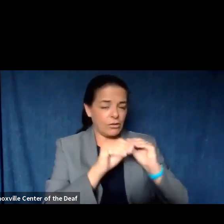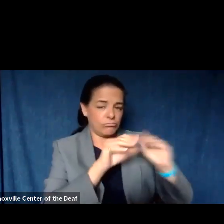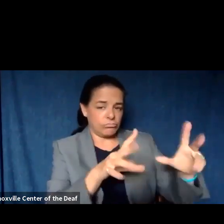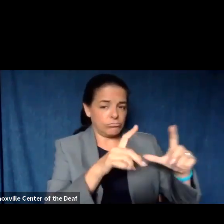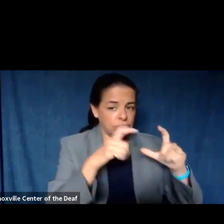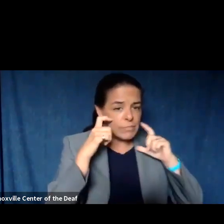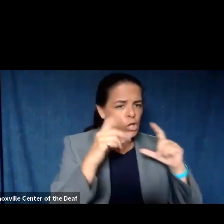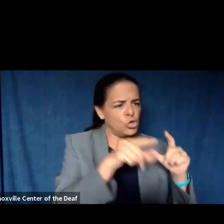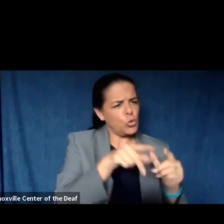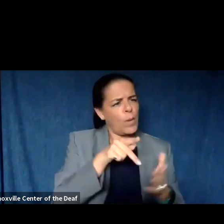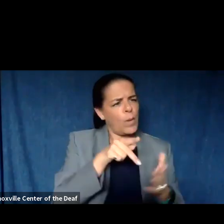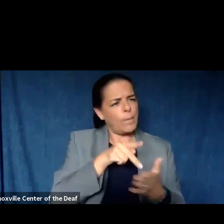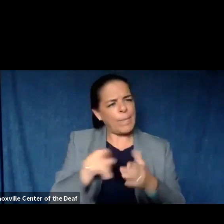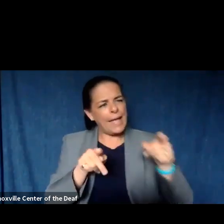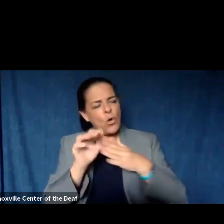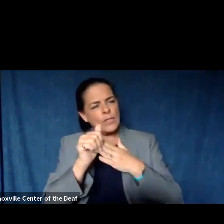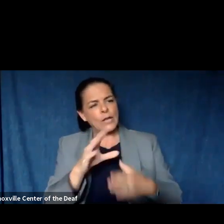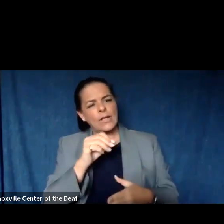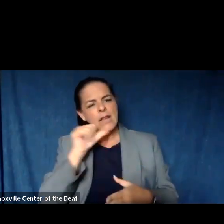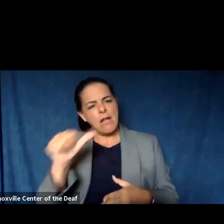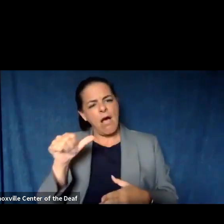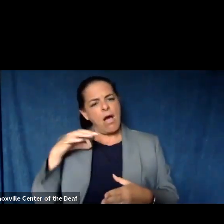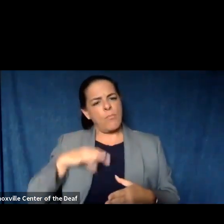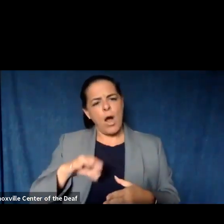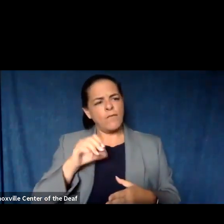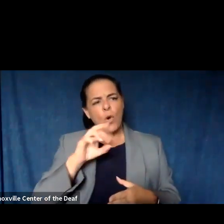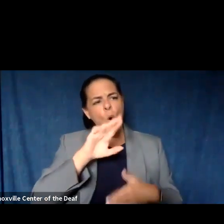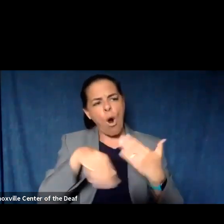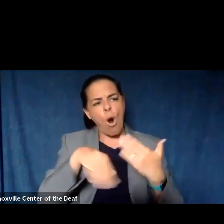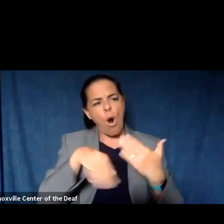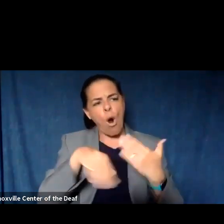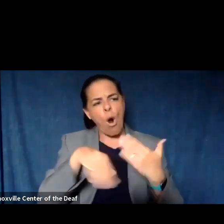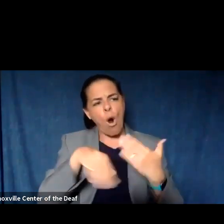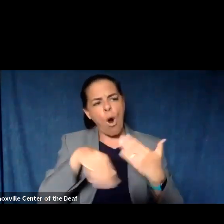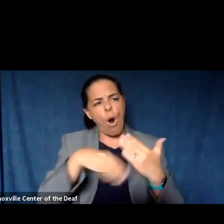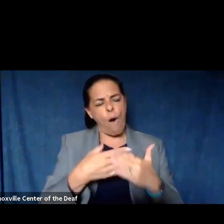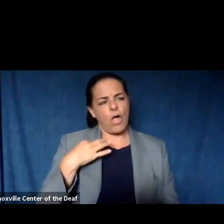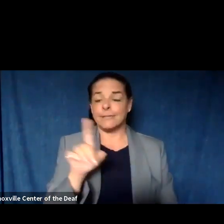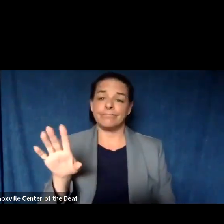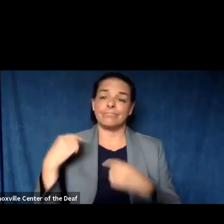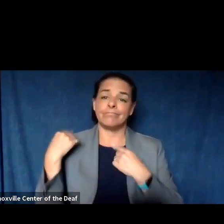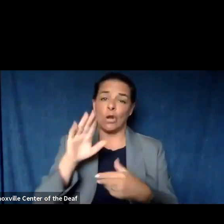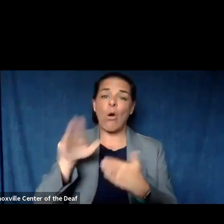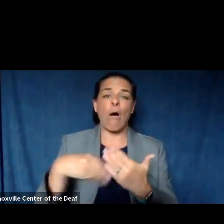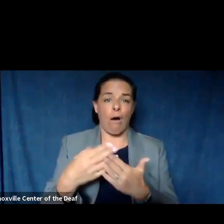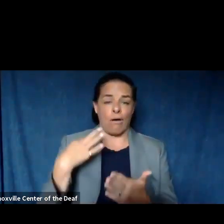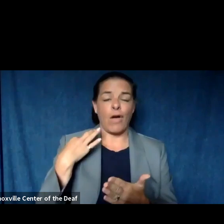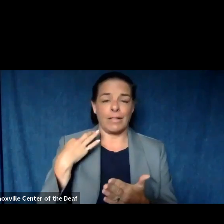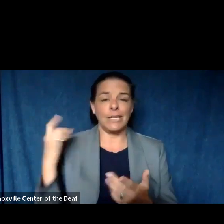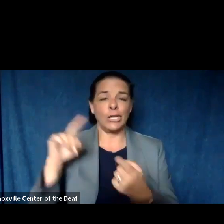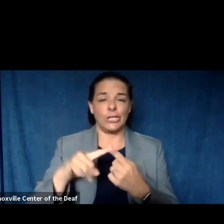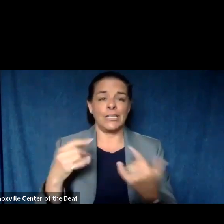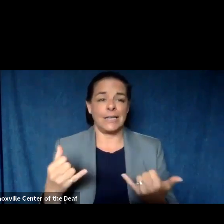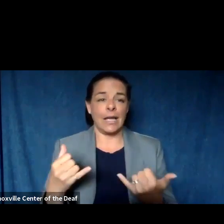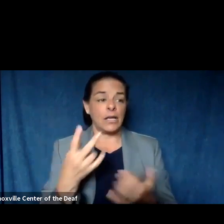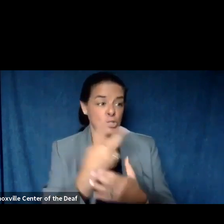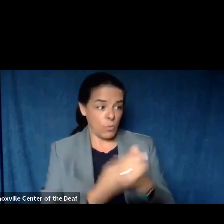these leaders and nonprofits for their work, or is it all volunteer? It's been all volunteer at this point. Oh, it's